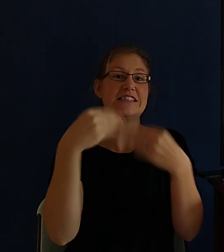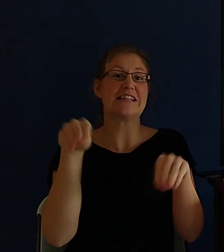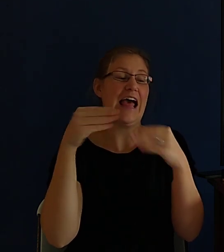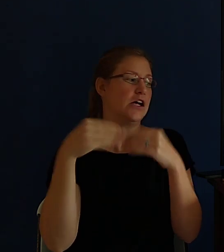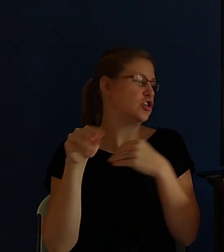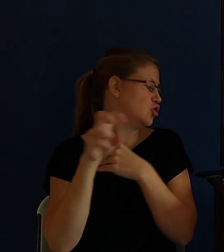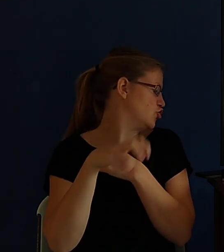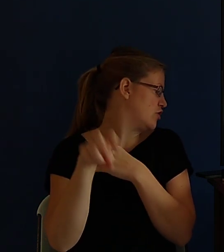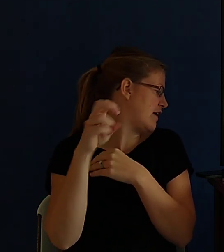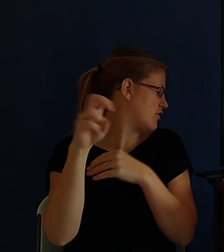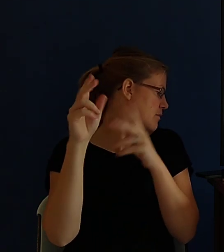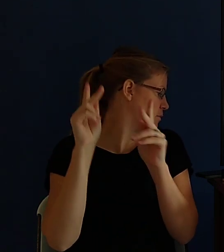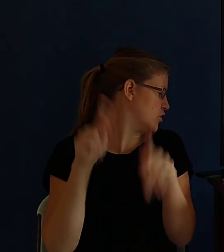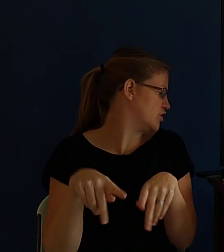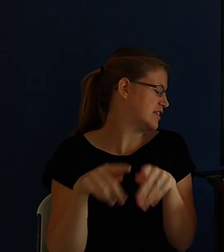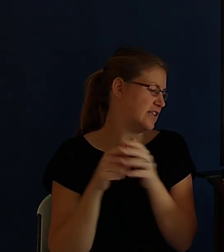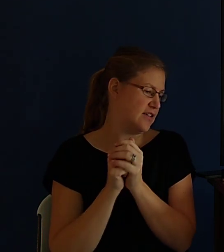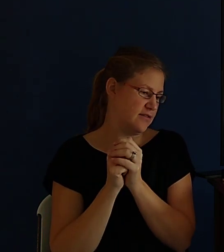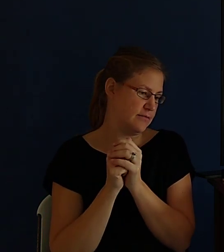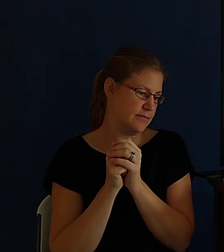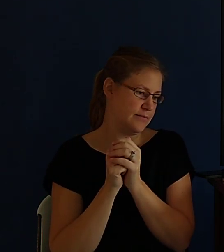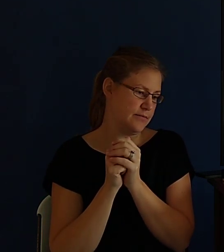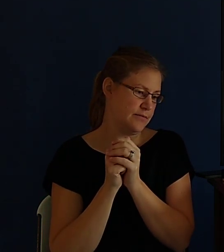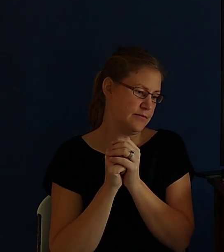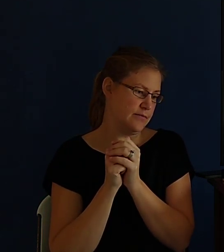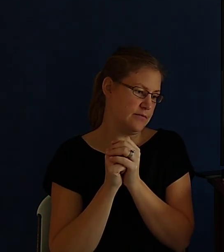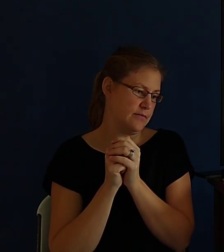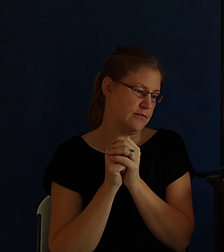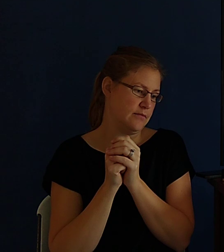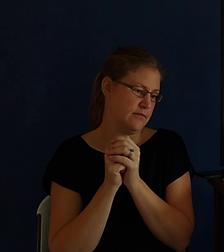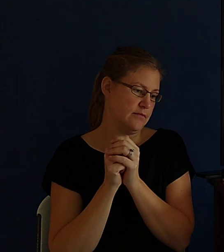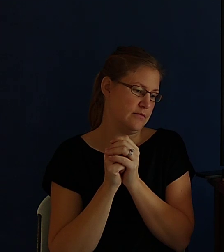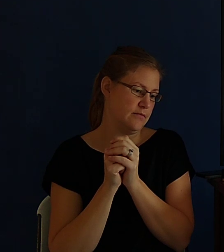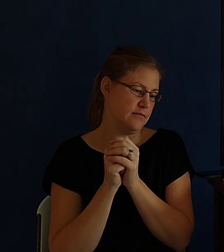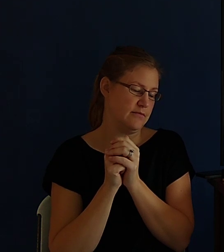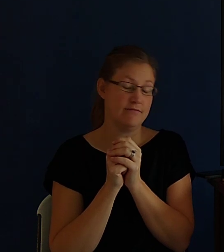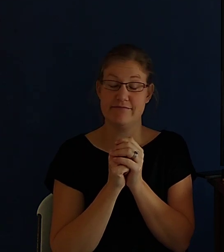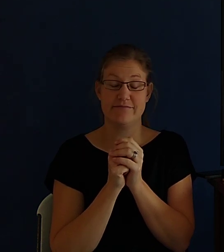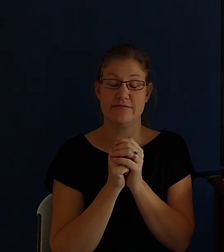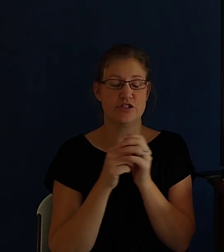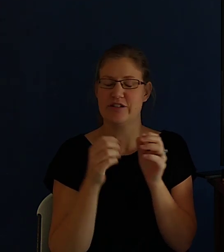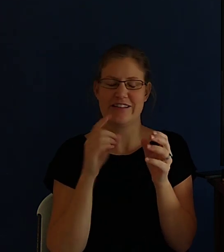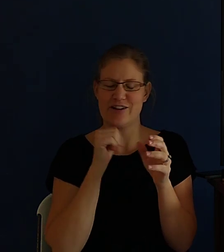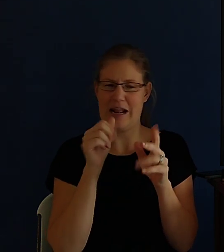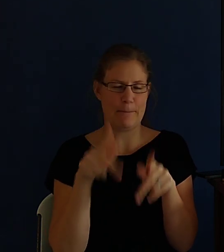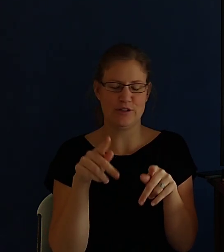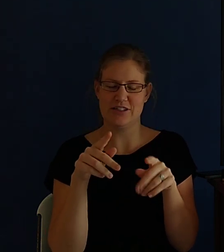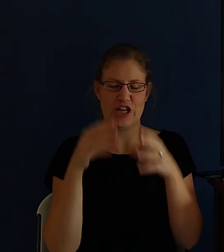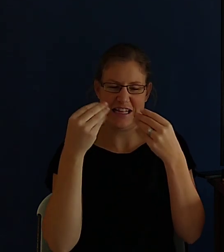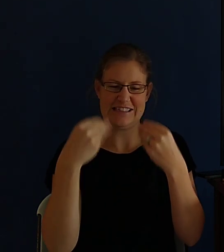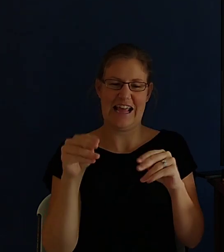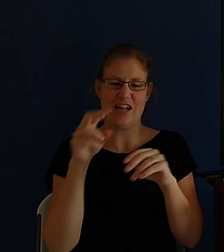person, the sail travel problem? There's no person. Okay, so you can